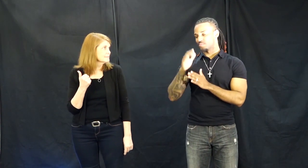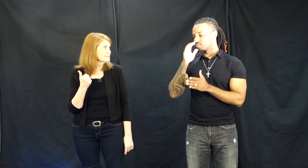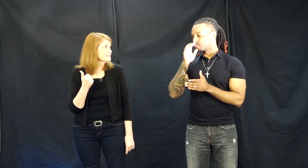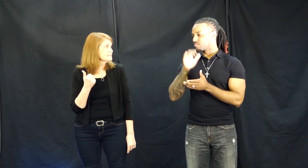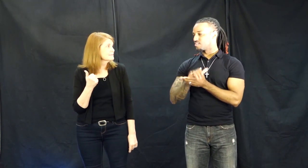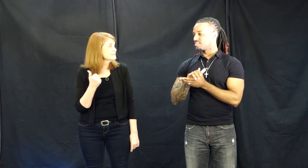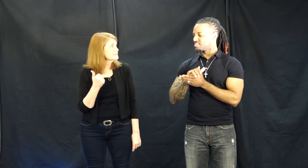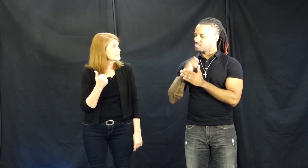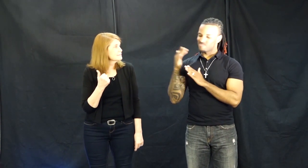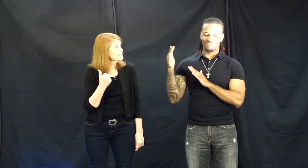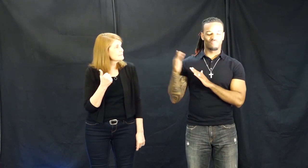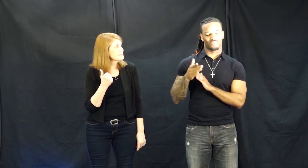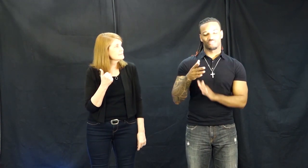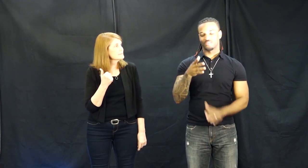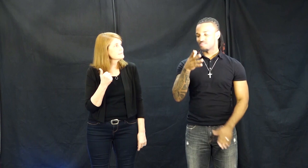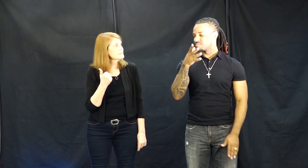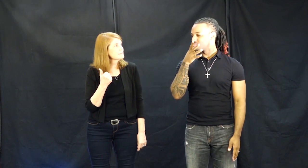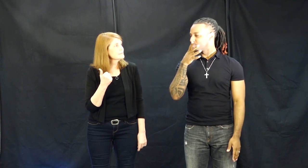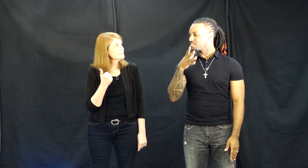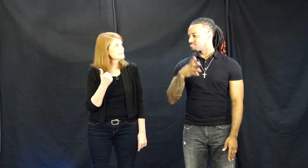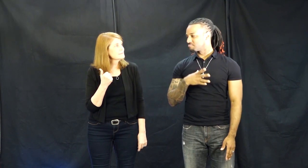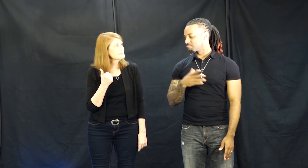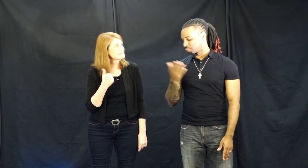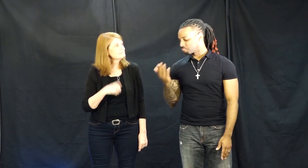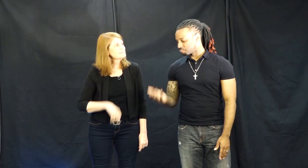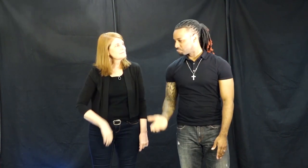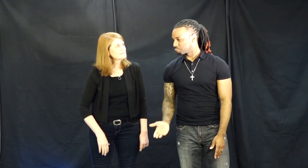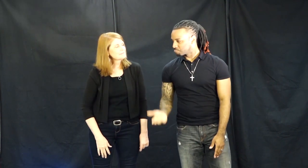best of wives and best of women.